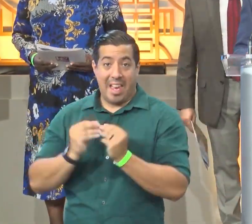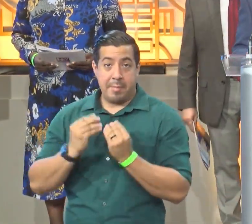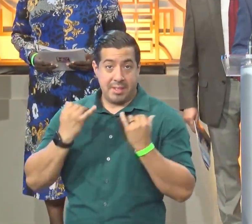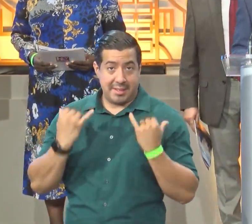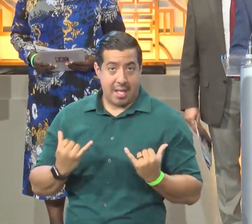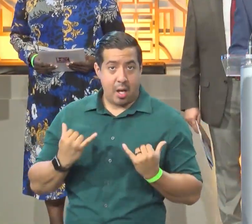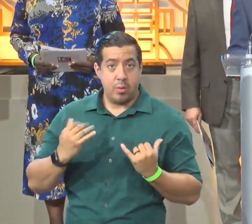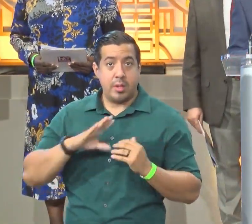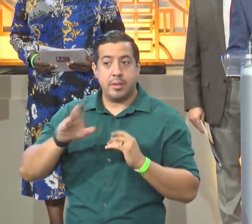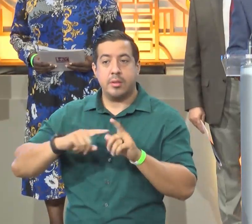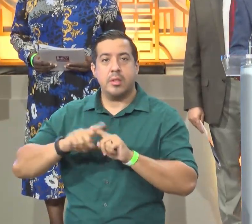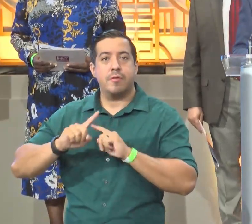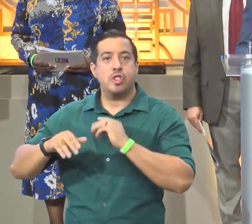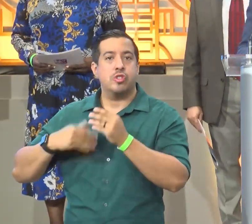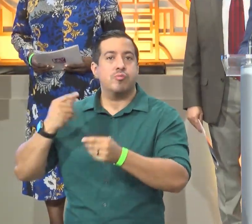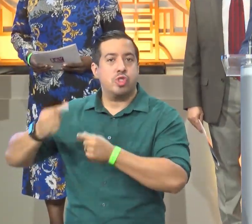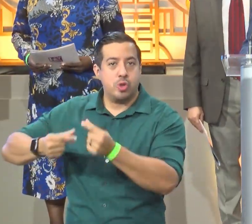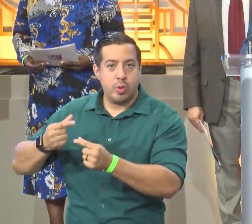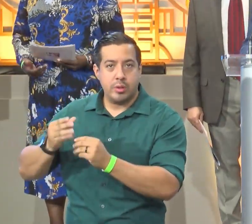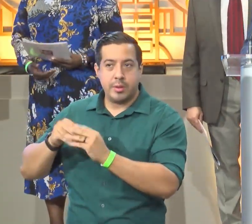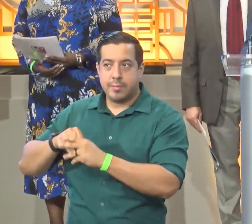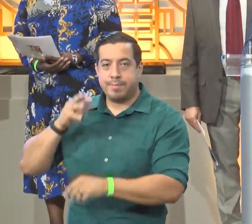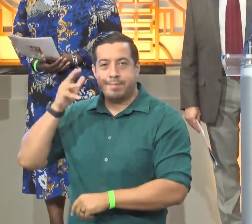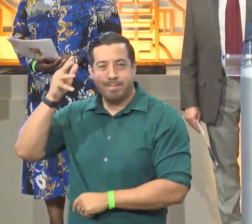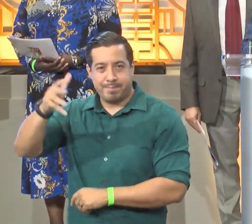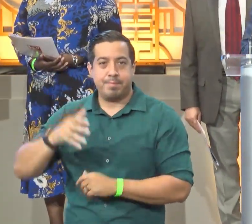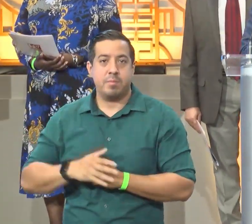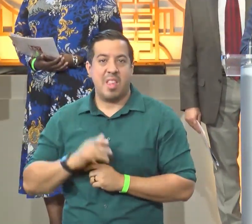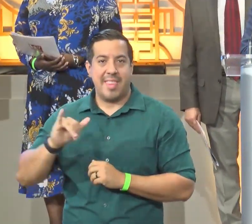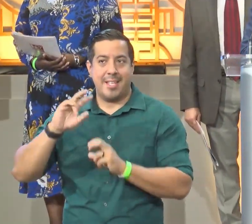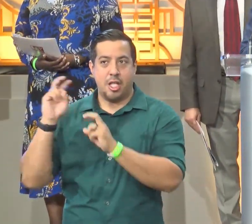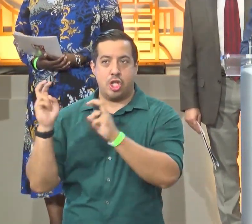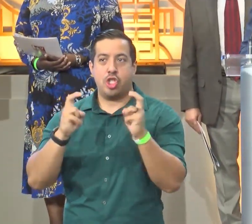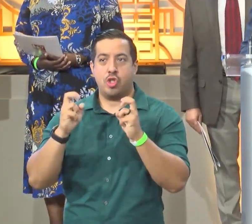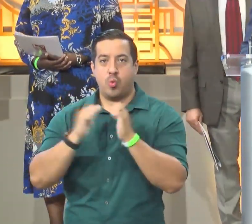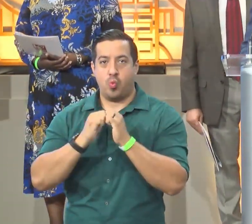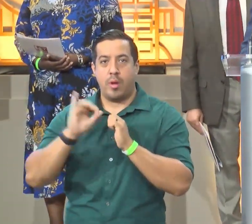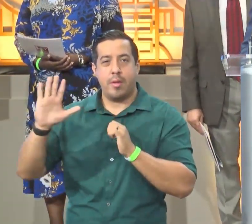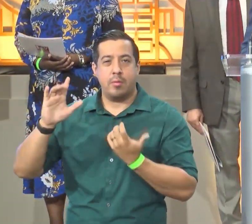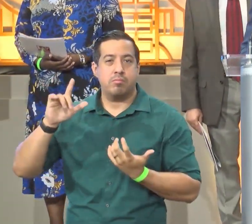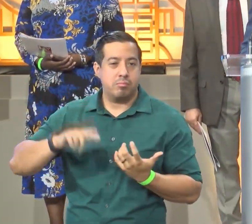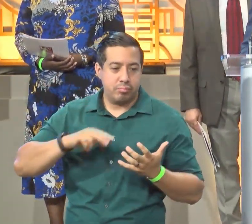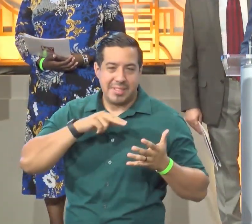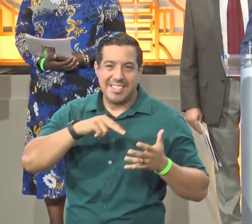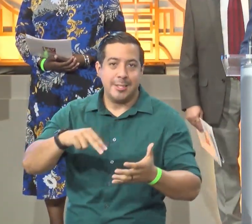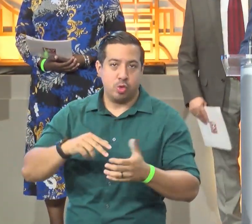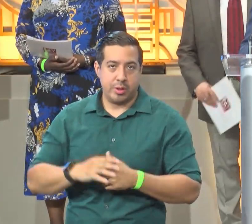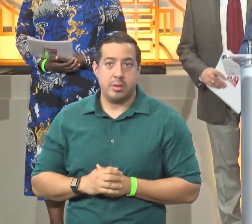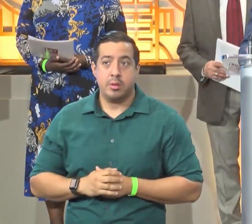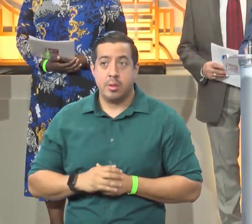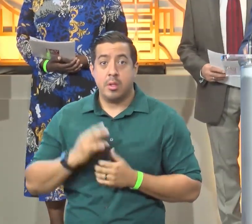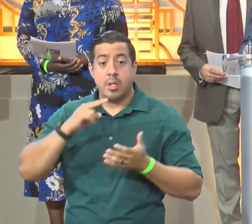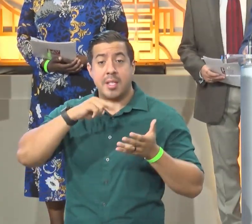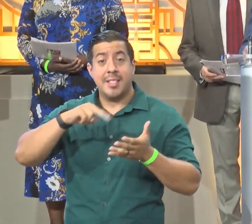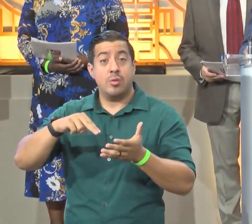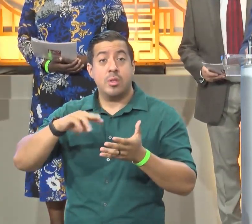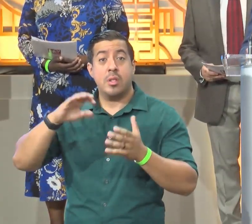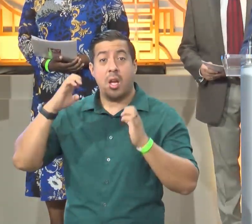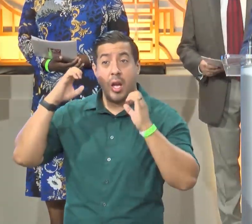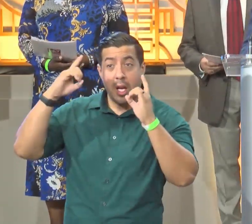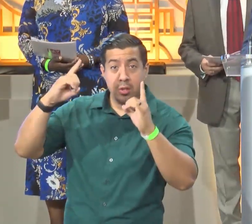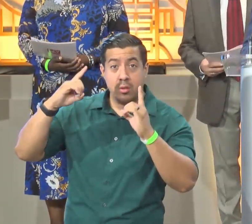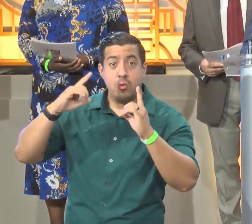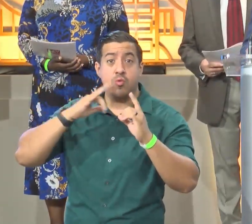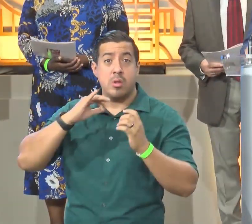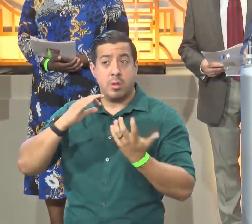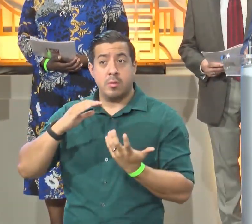and for generations to come. And that's the issue of low literacy. While literacy and an education are